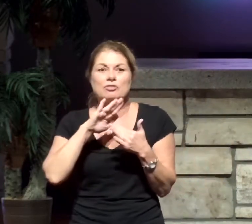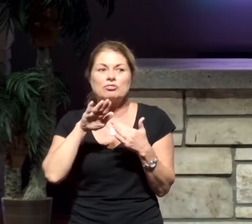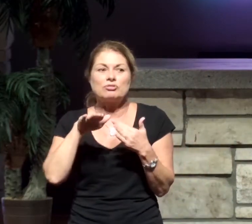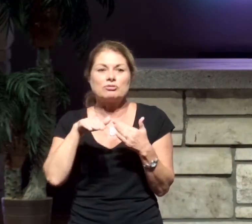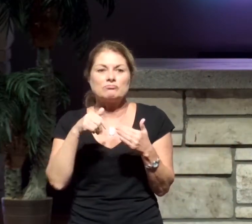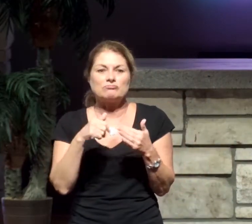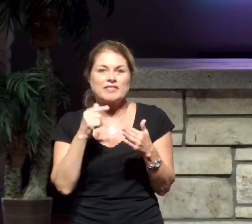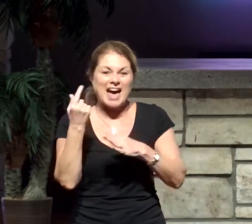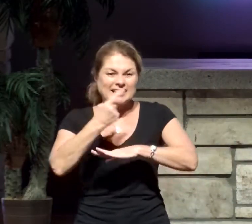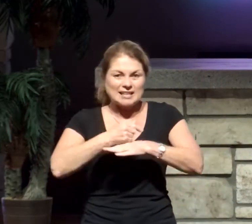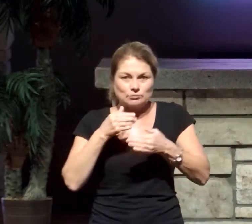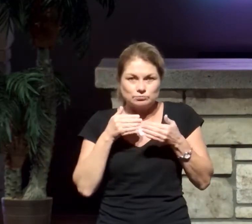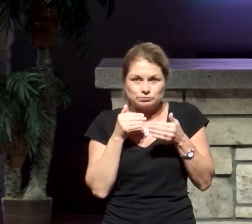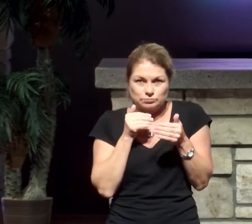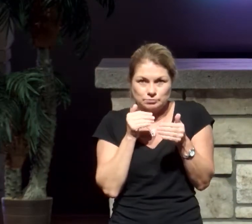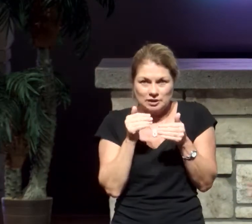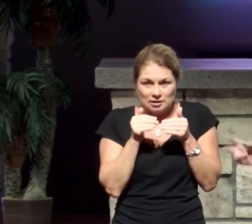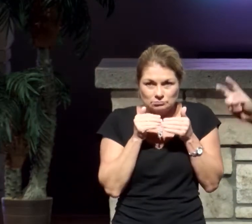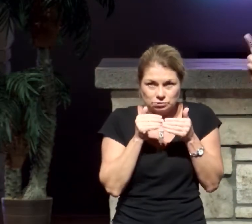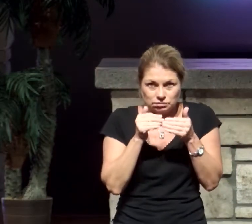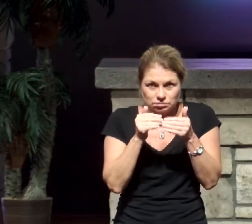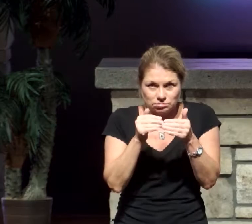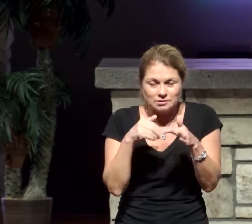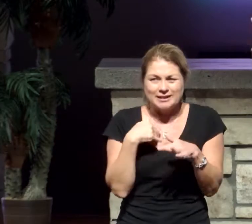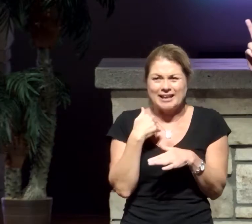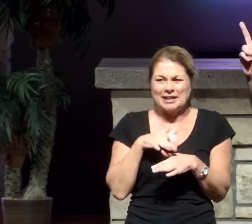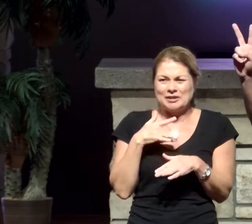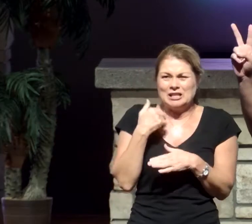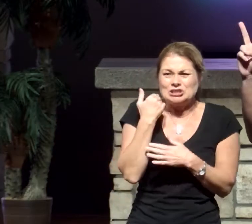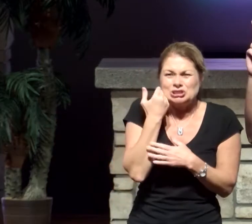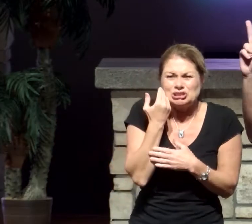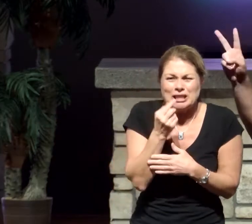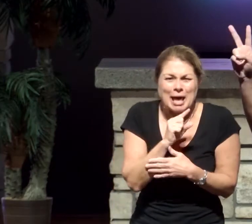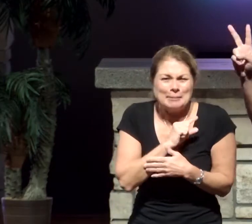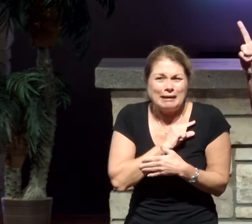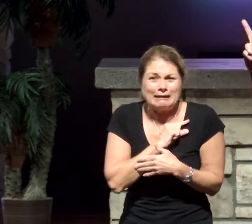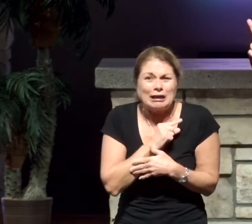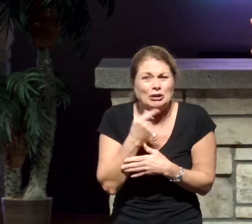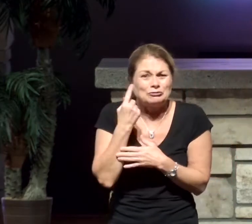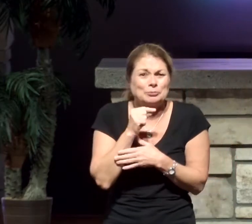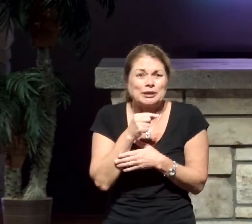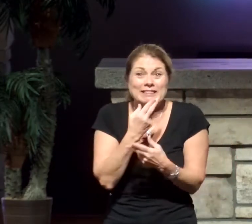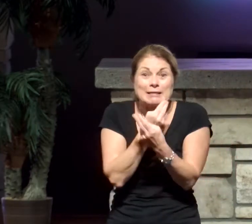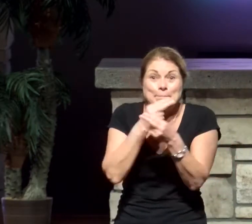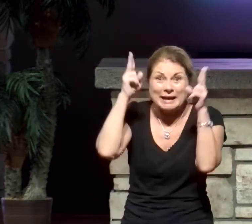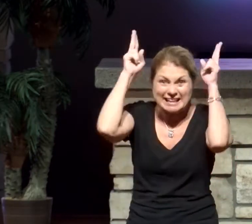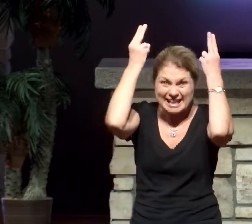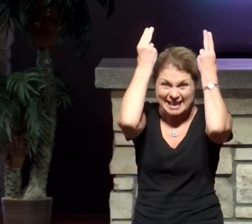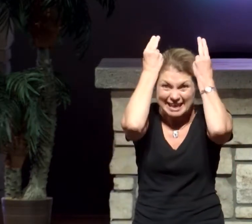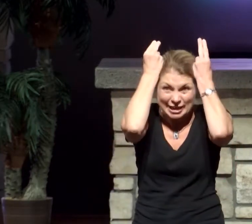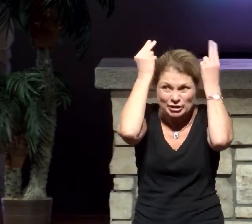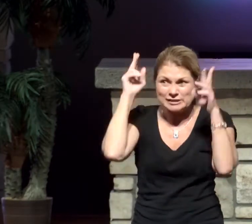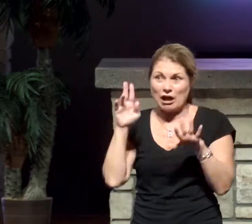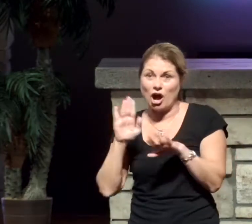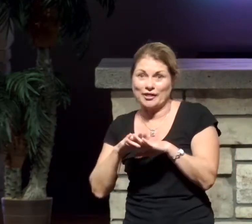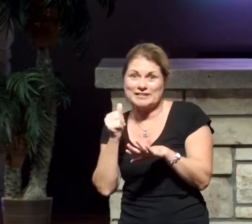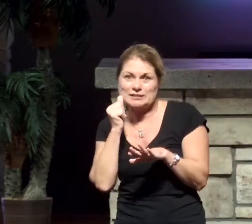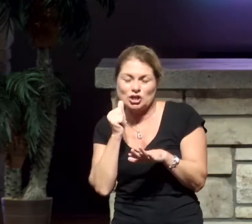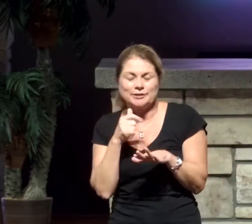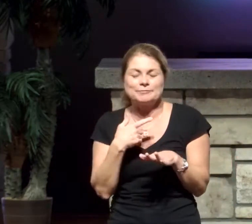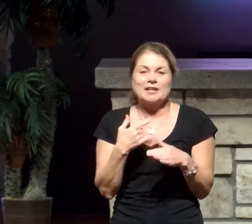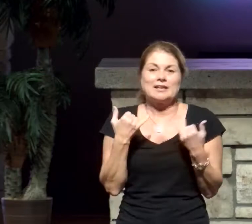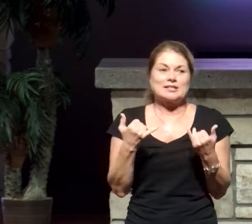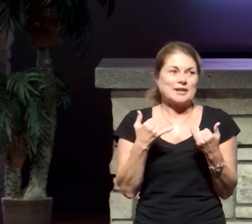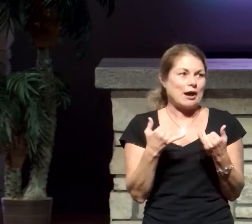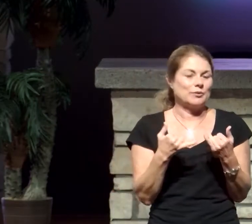amount of shame and guilt for putting bunny ears on Tiffany. Now, fast forward almost 10 years to